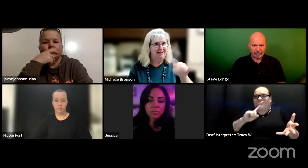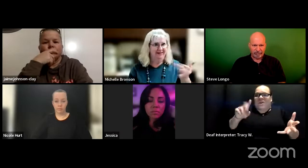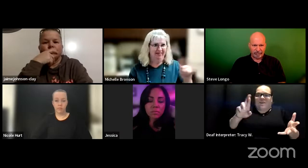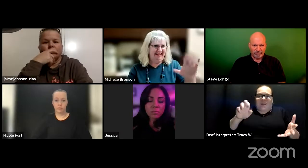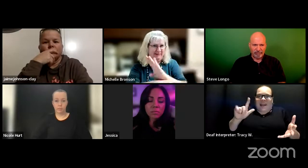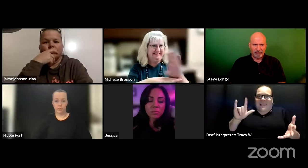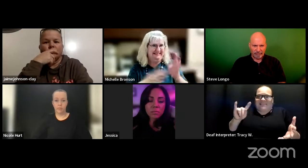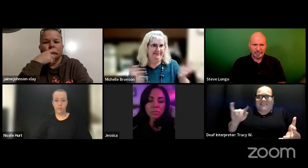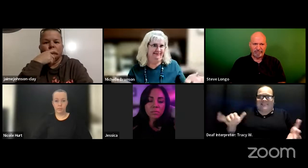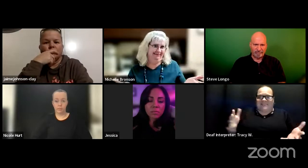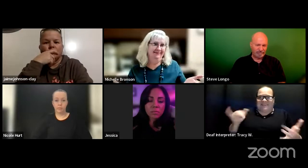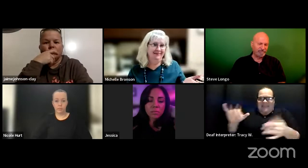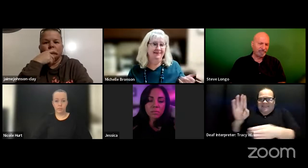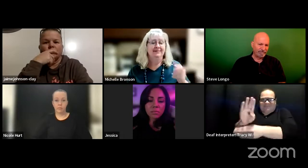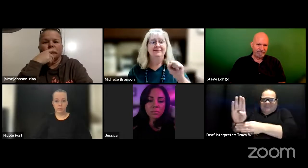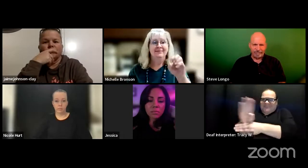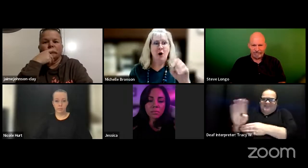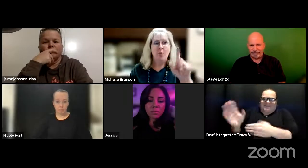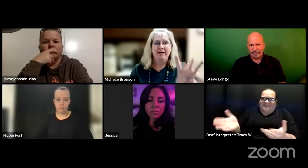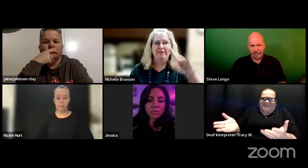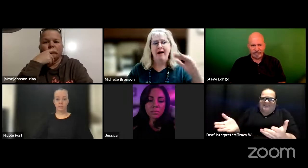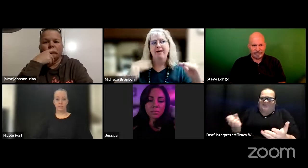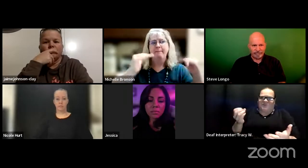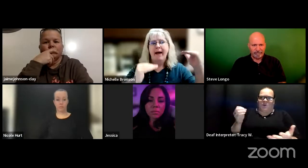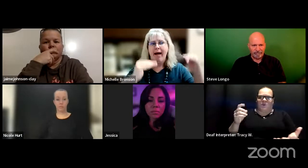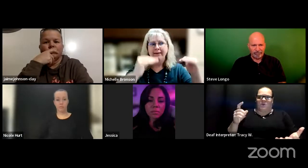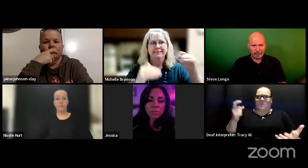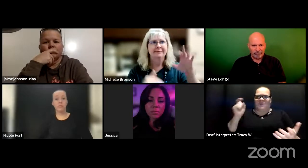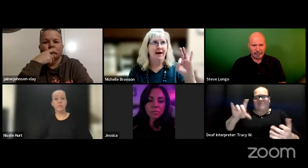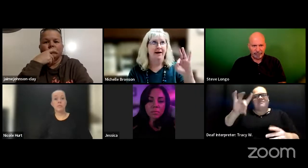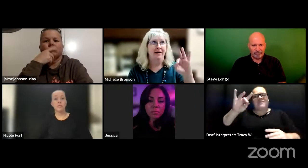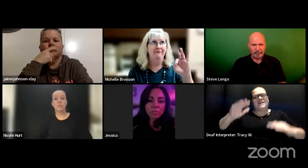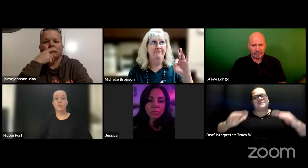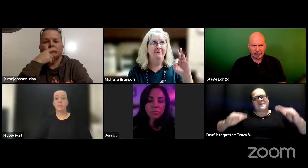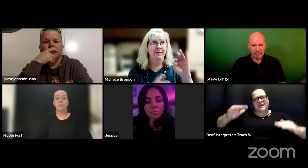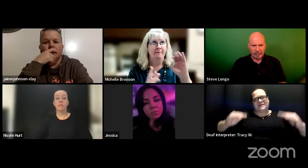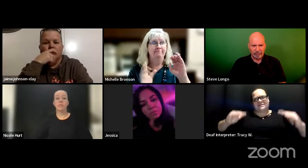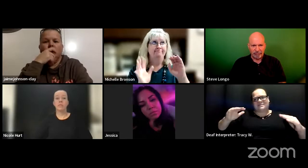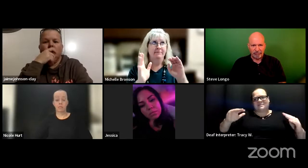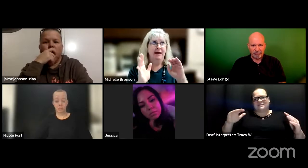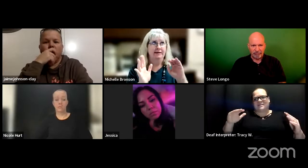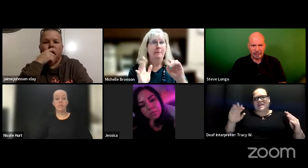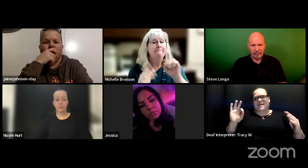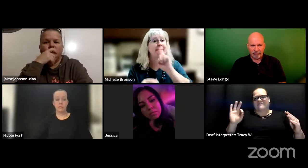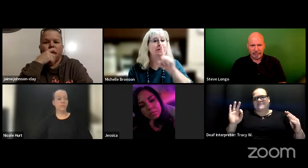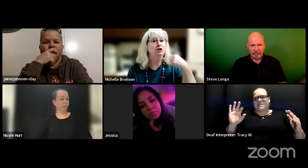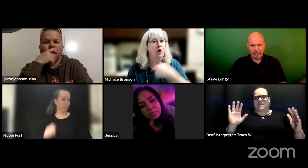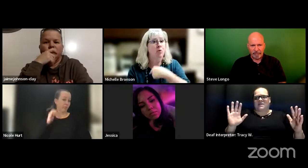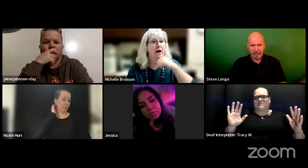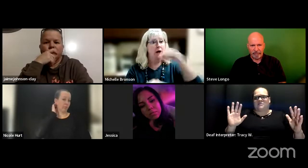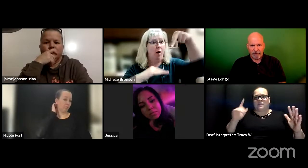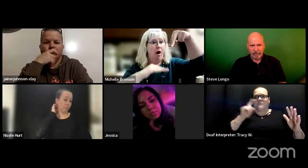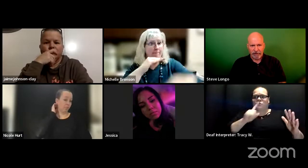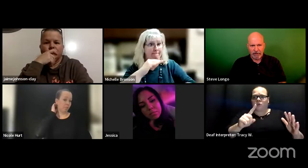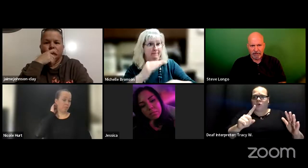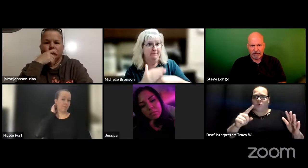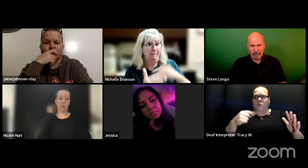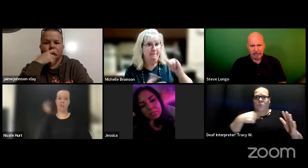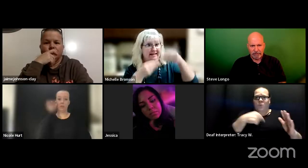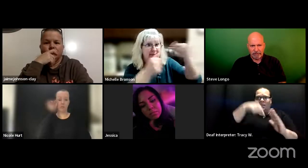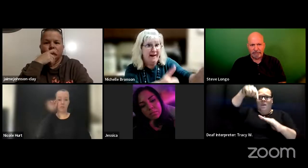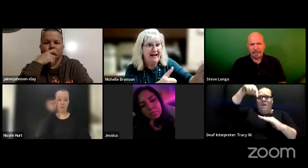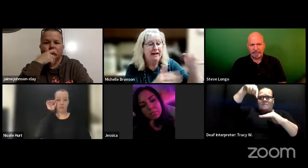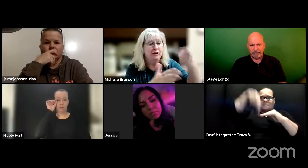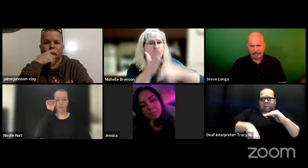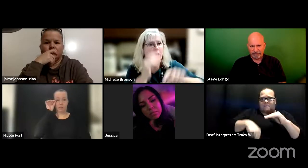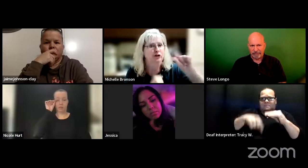event. The reality is that it's business. They know that the price is going to go up. We want to